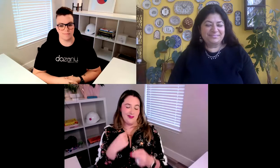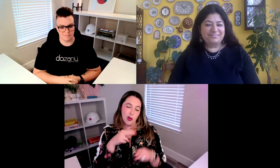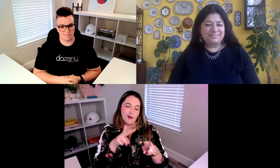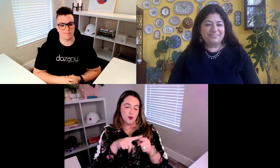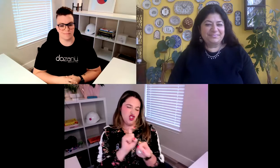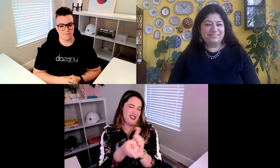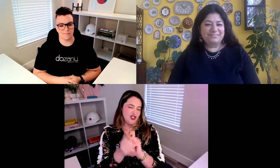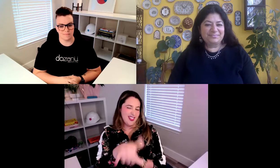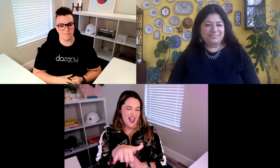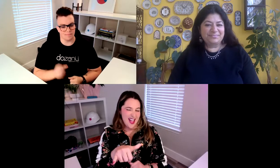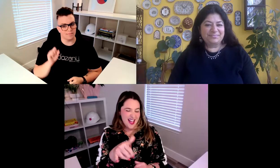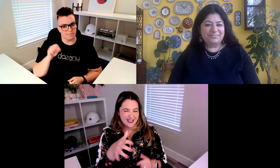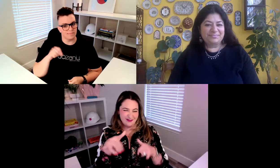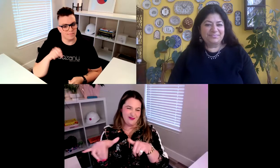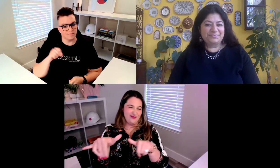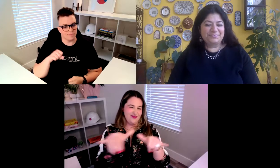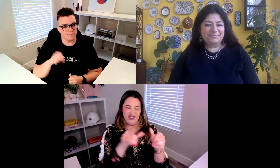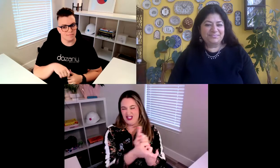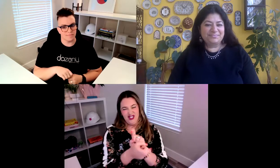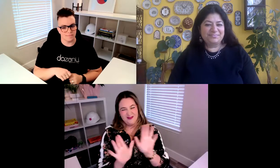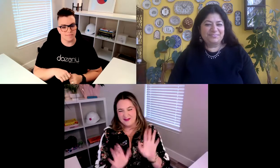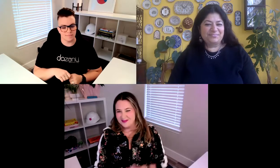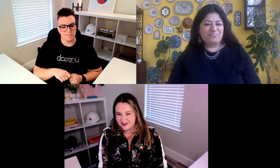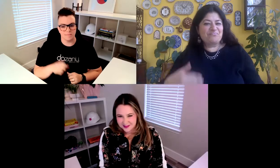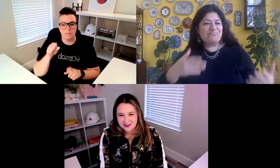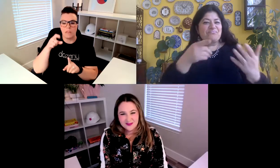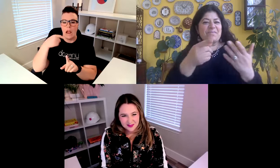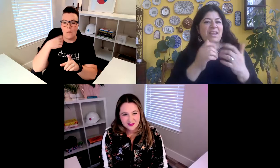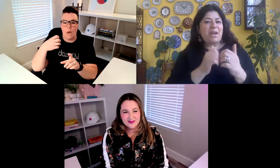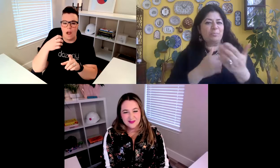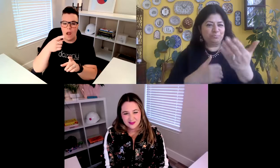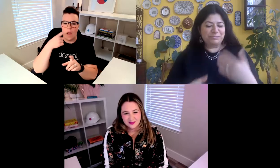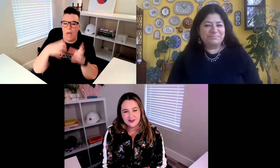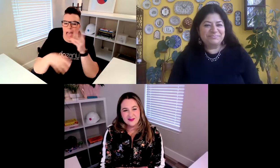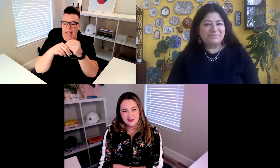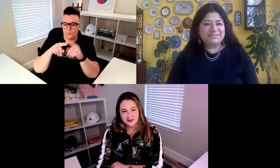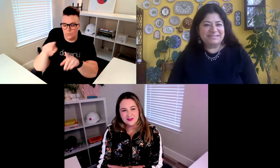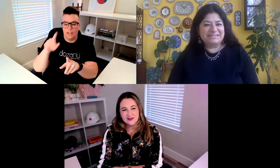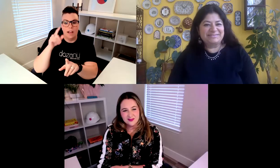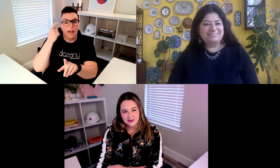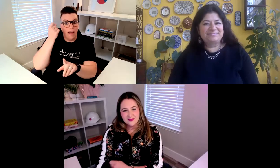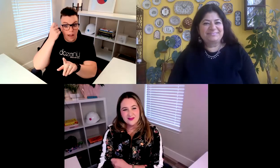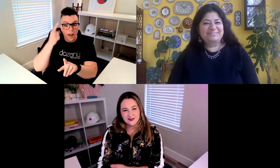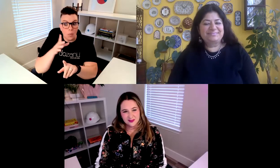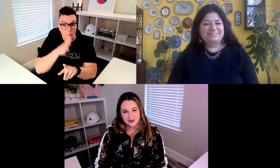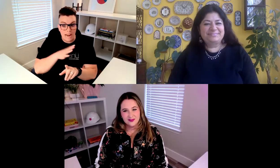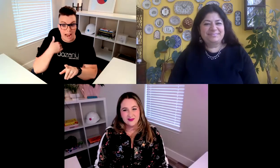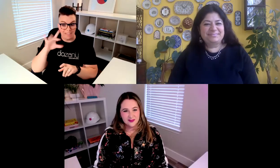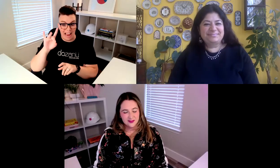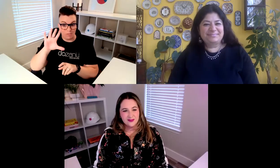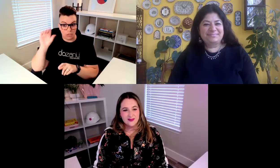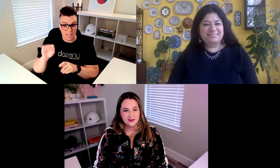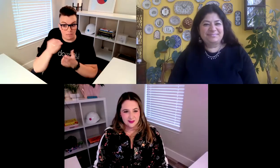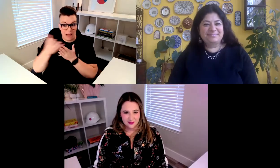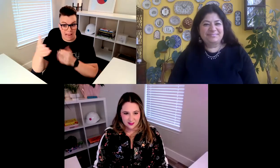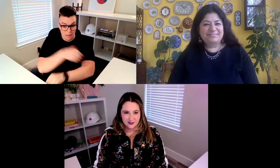makes us here at Dozanu the experts. And we're looking to change that, though. We don't want that to be the standard any longer. And this is Catherine.